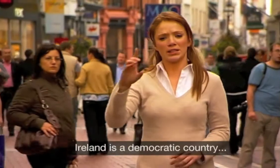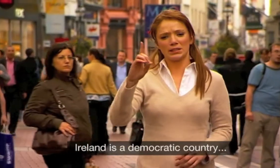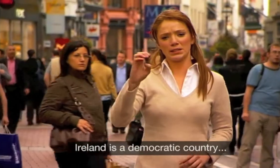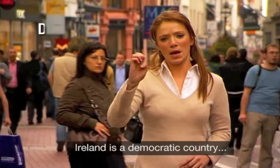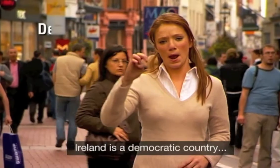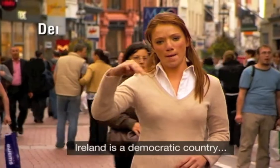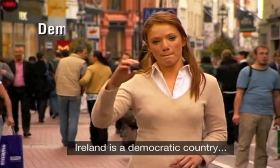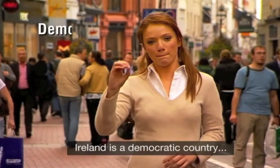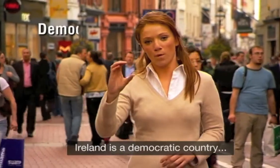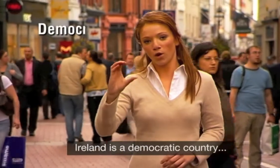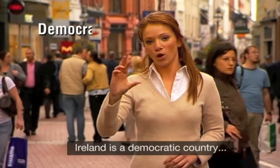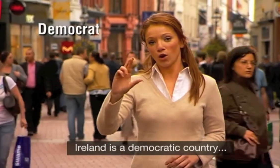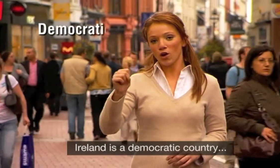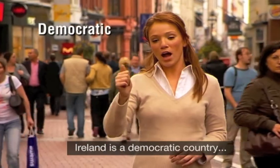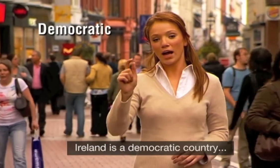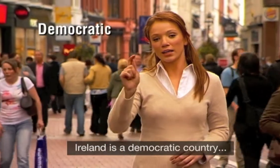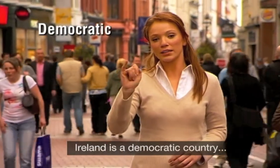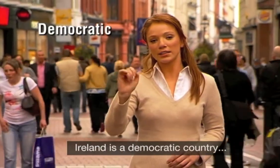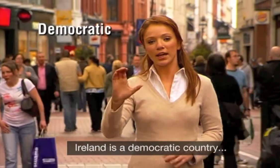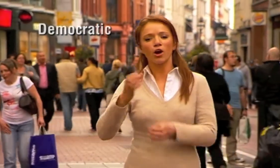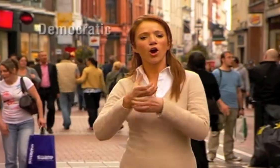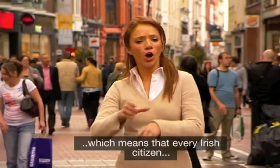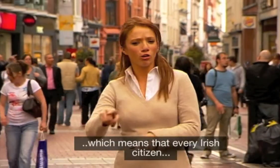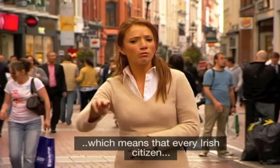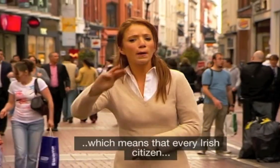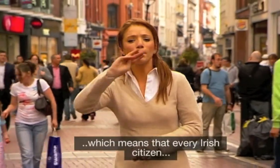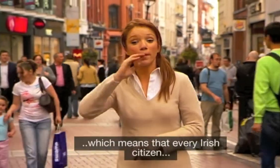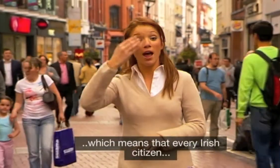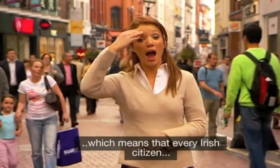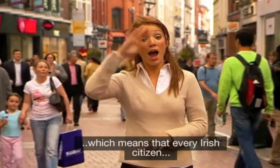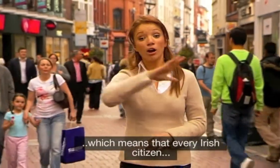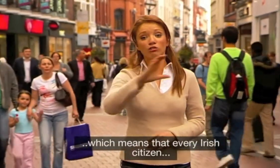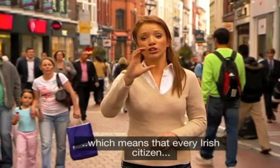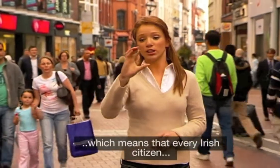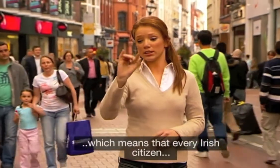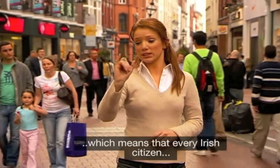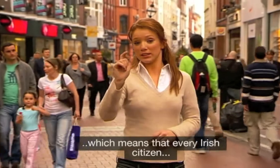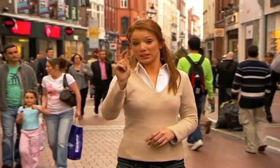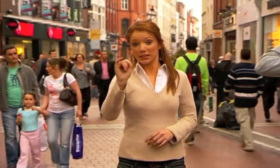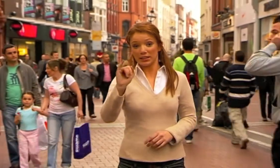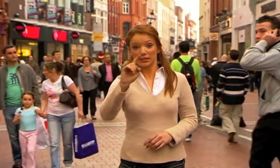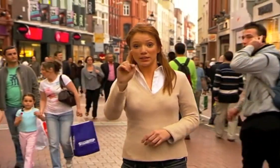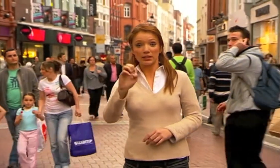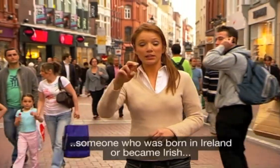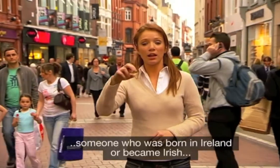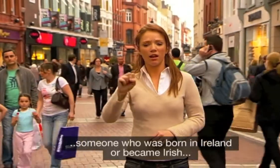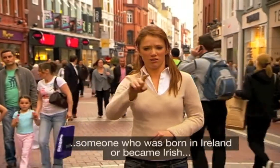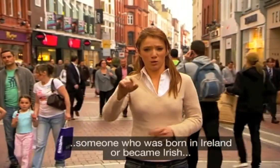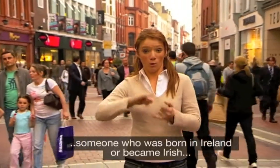Ireland is a democratic country, which means that every Irish citizen, someone who was born